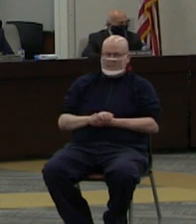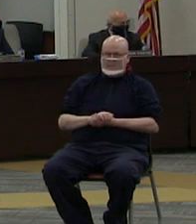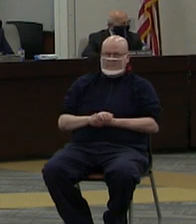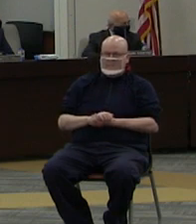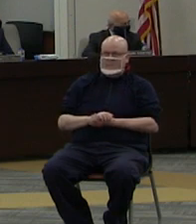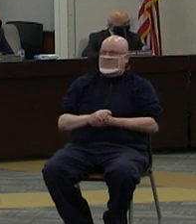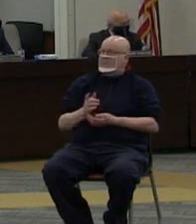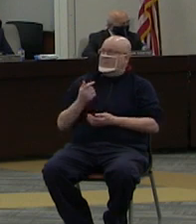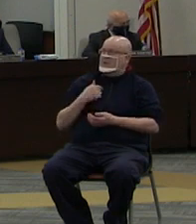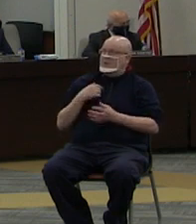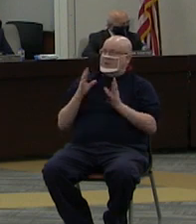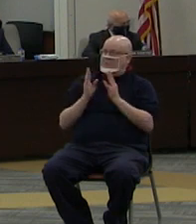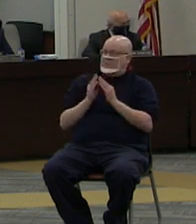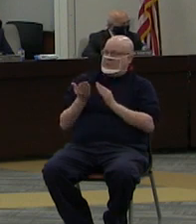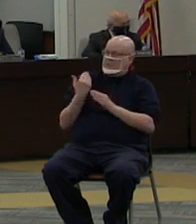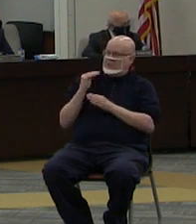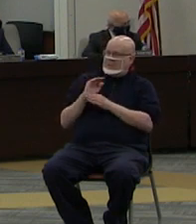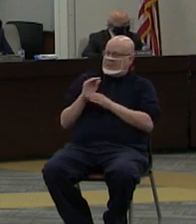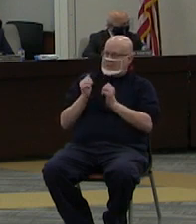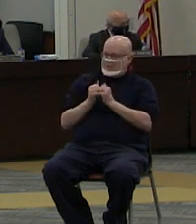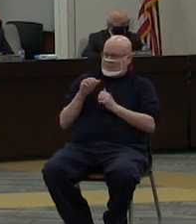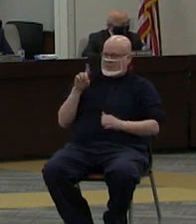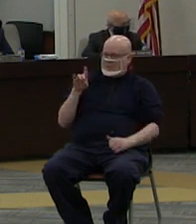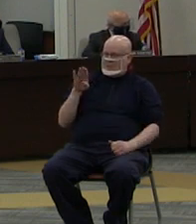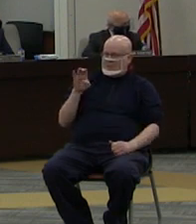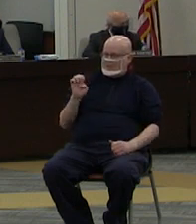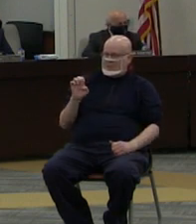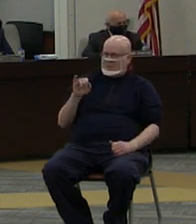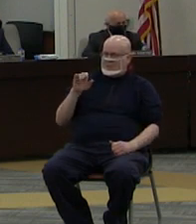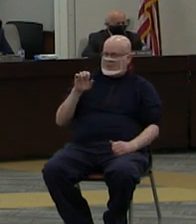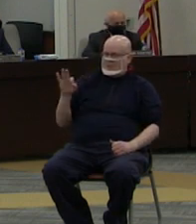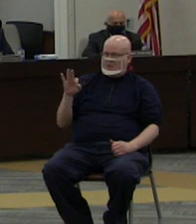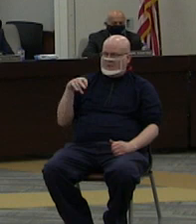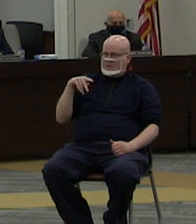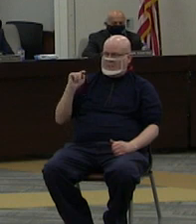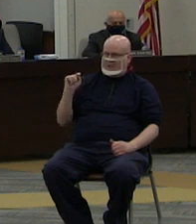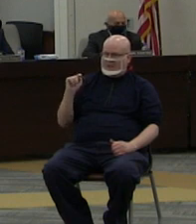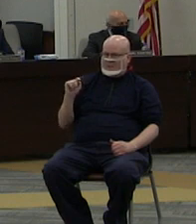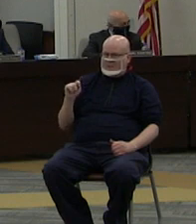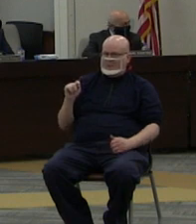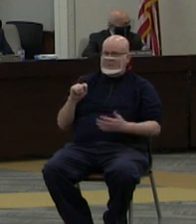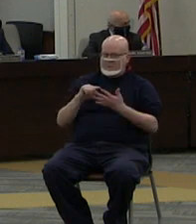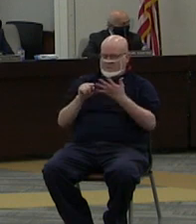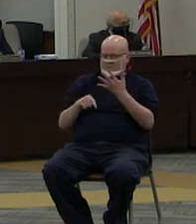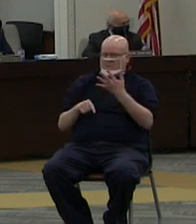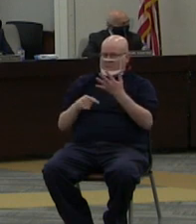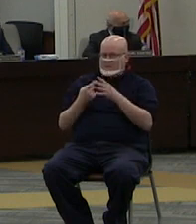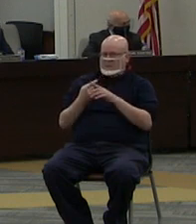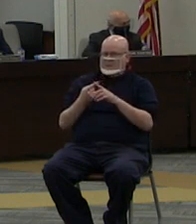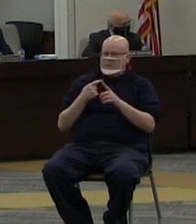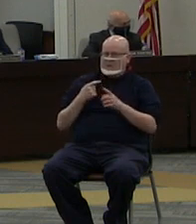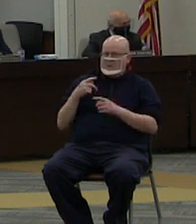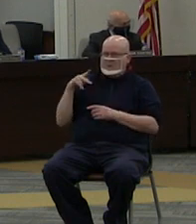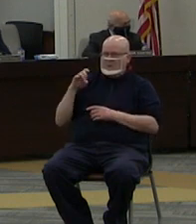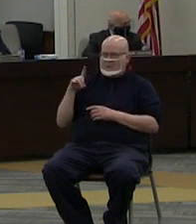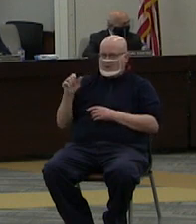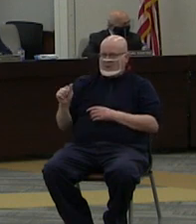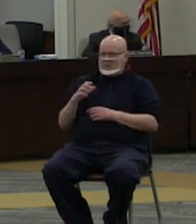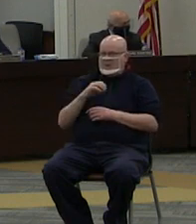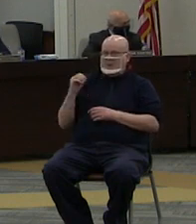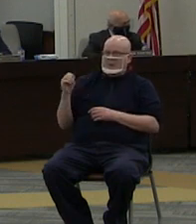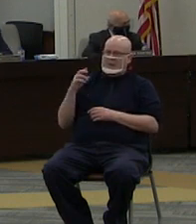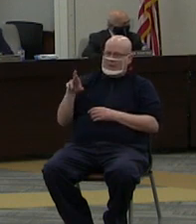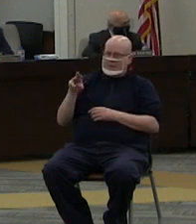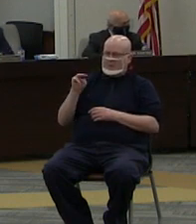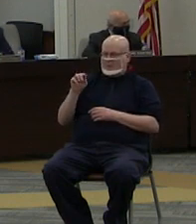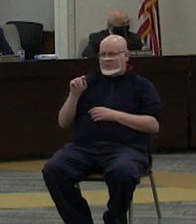I got to have a meeting last night with Debbie and Jeff and Pat and a couple of his colleagues from PNEA, and Chelsea and Dr. Marty